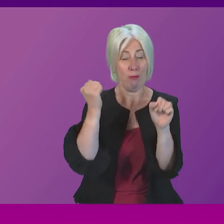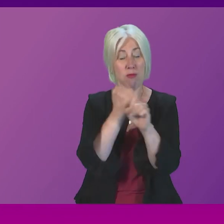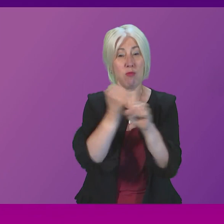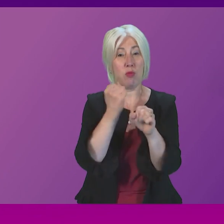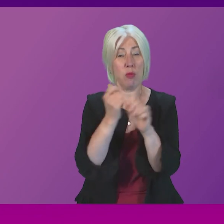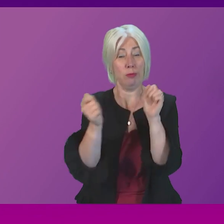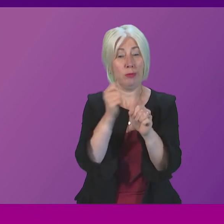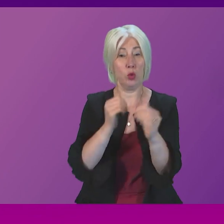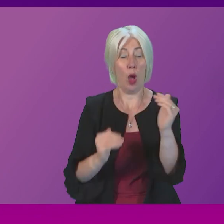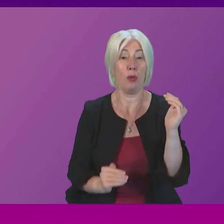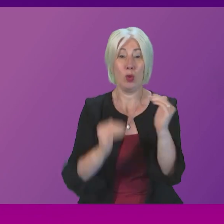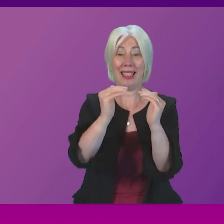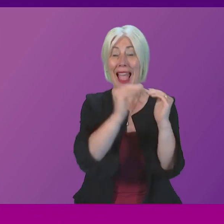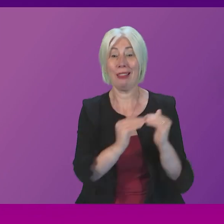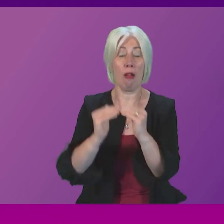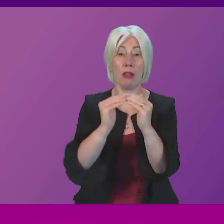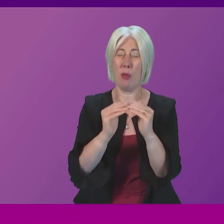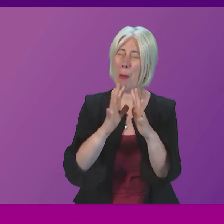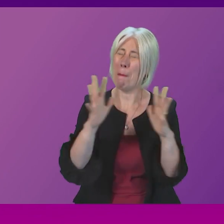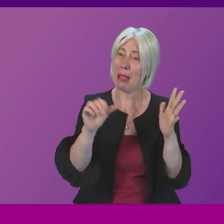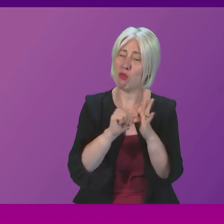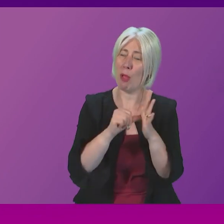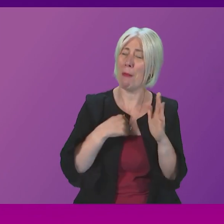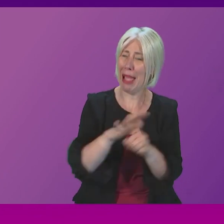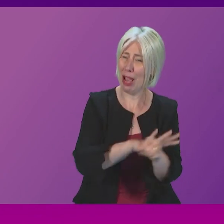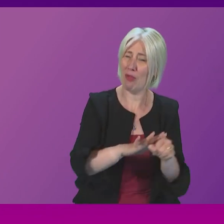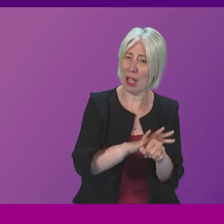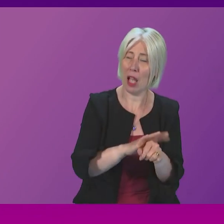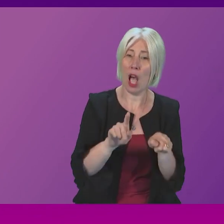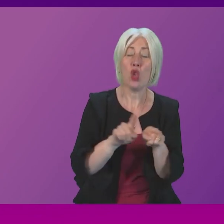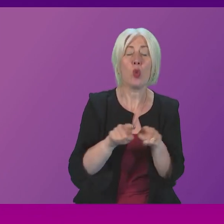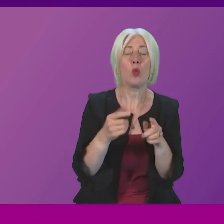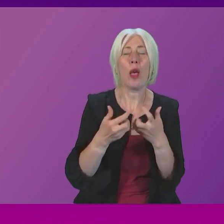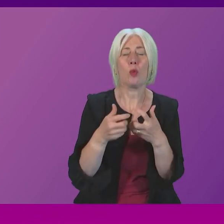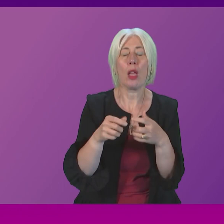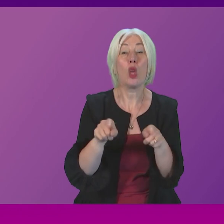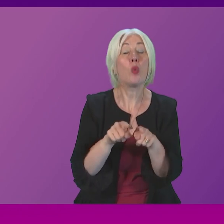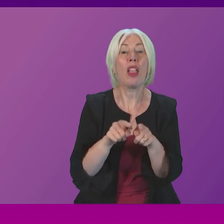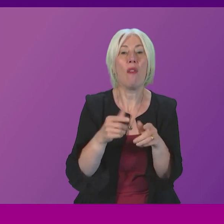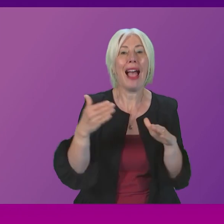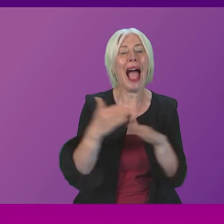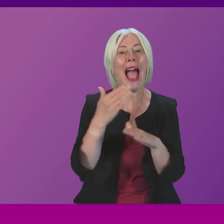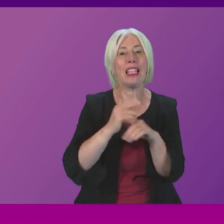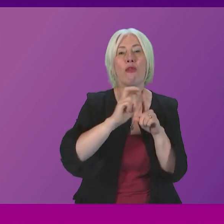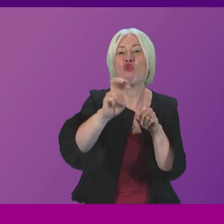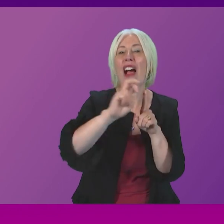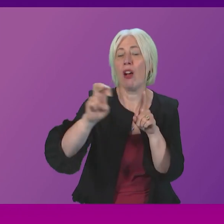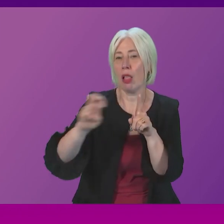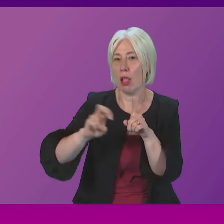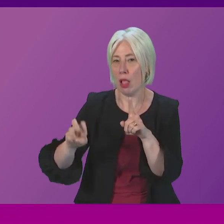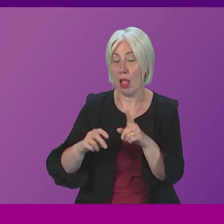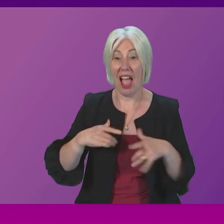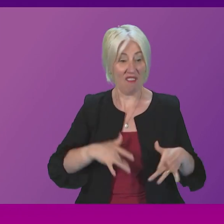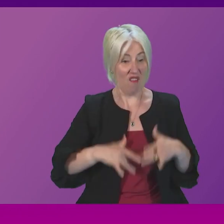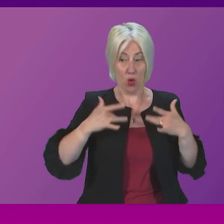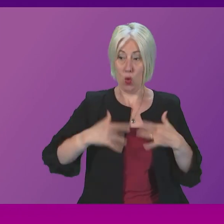which is a huge issue in my constituency, and active travel transport. So I'm saying those things because I have opinions on